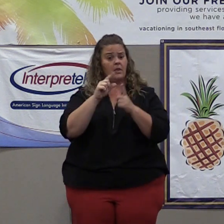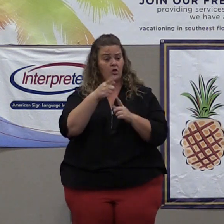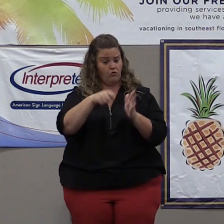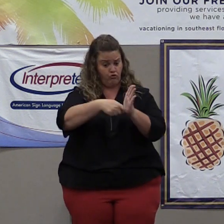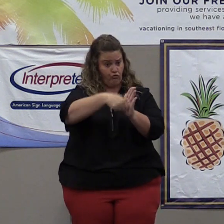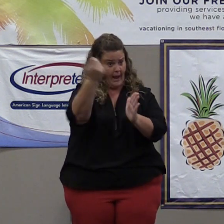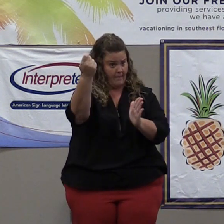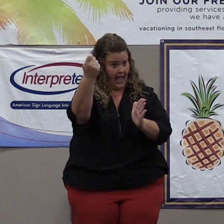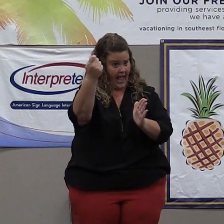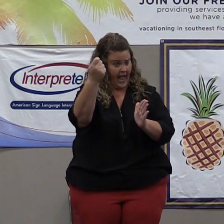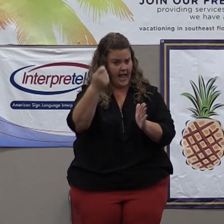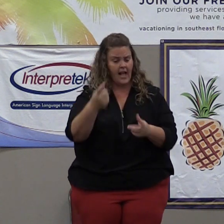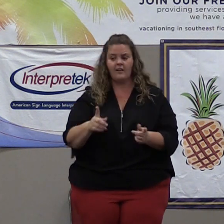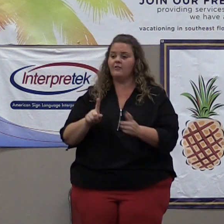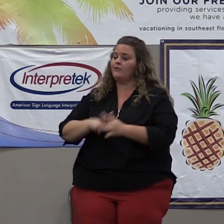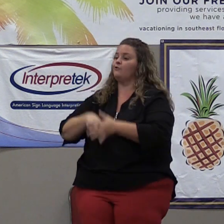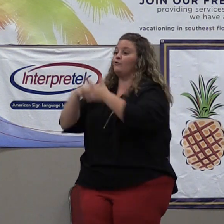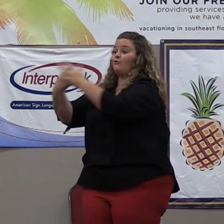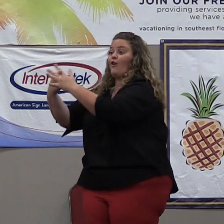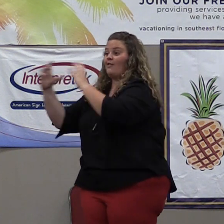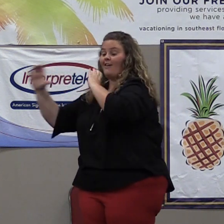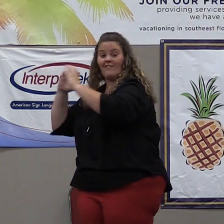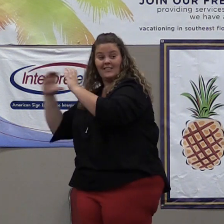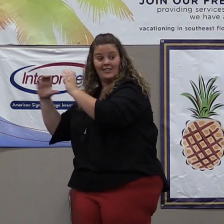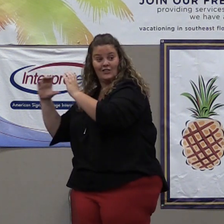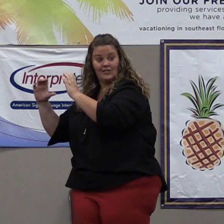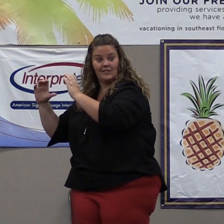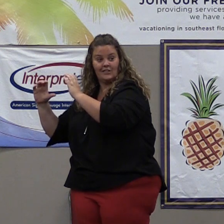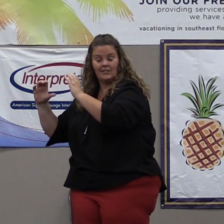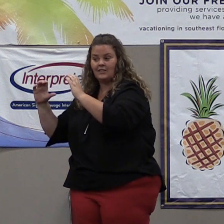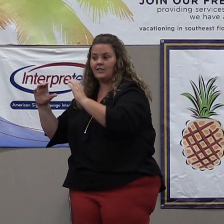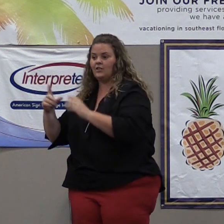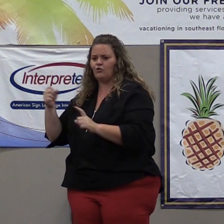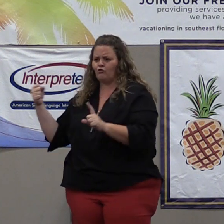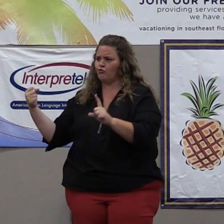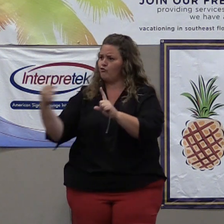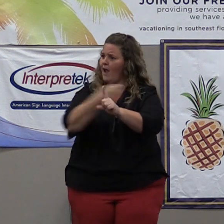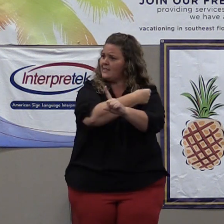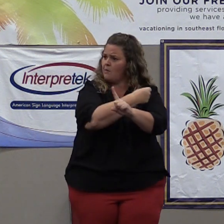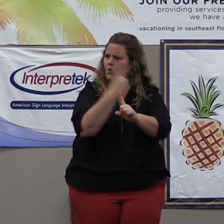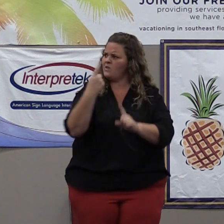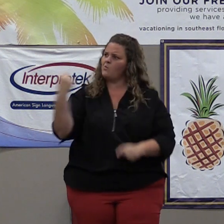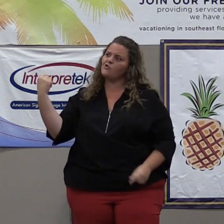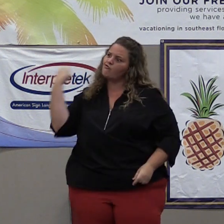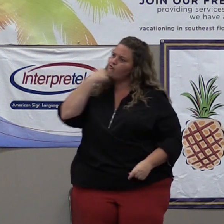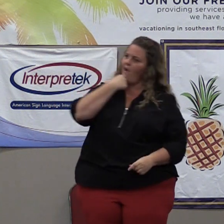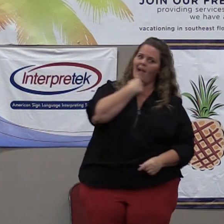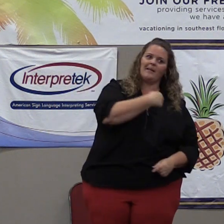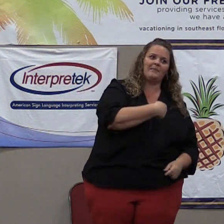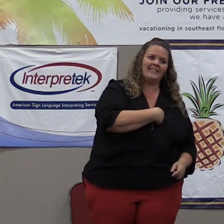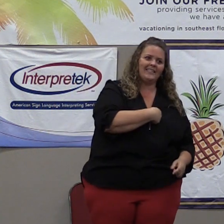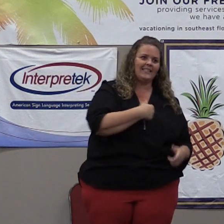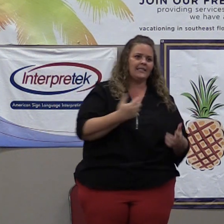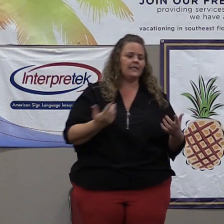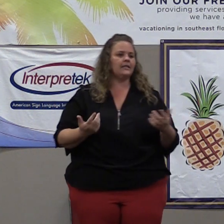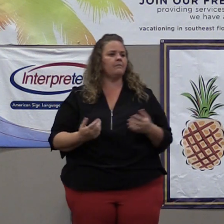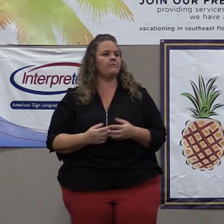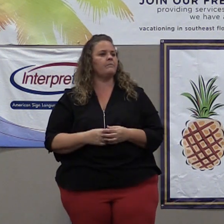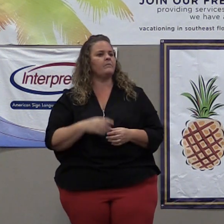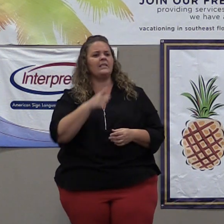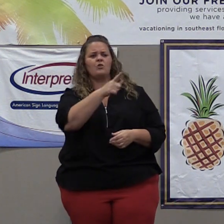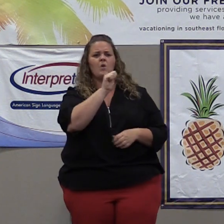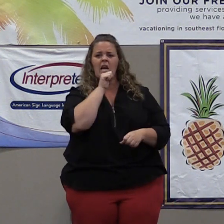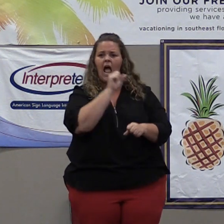a match? Did you strike up a conversation? Did you strike someone, or did someone strike you? Did you